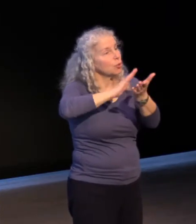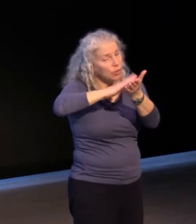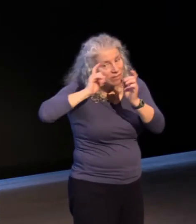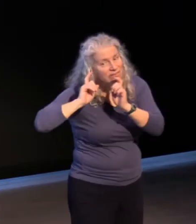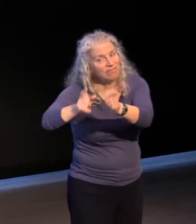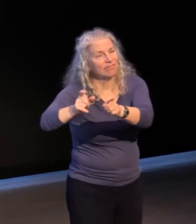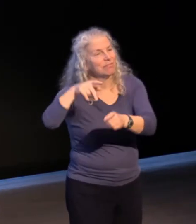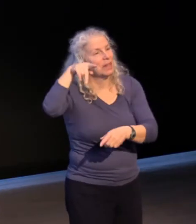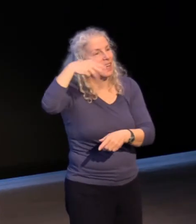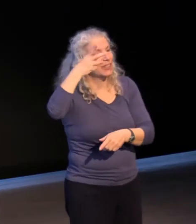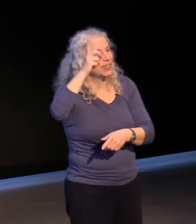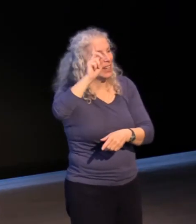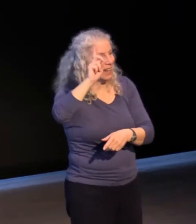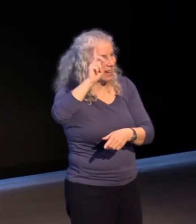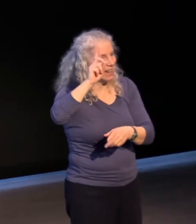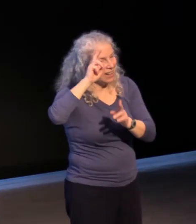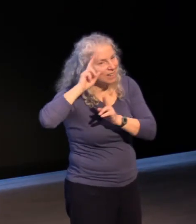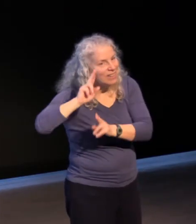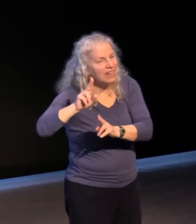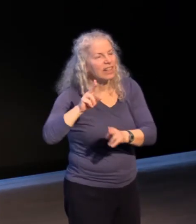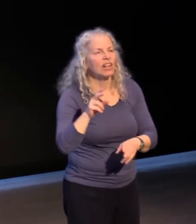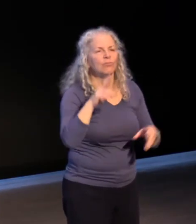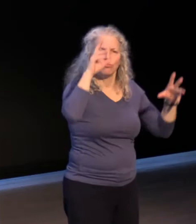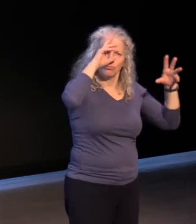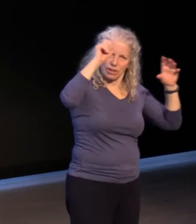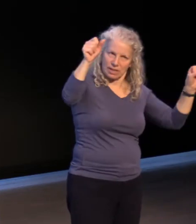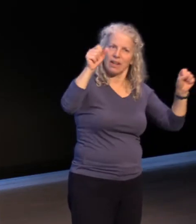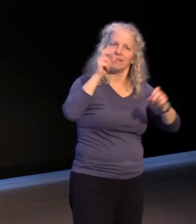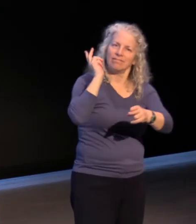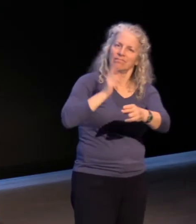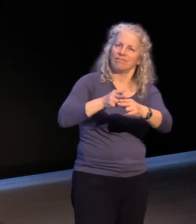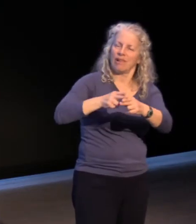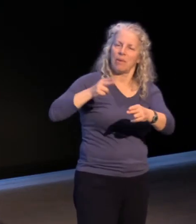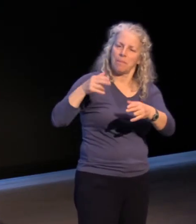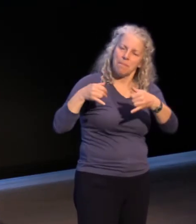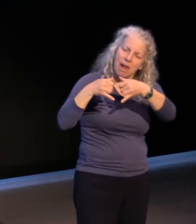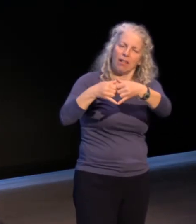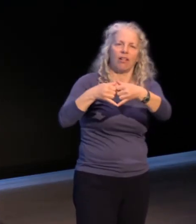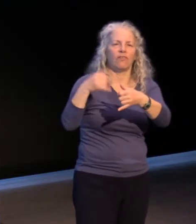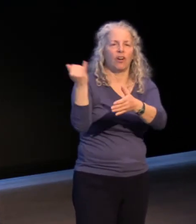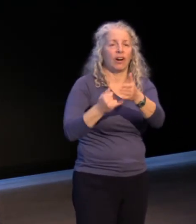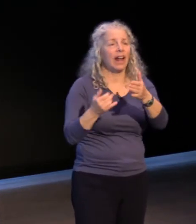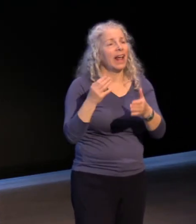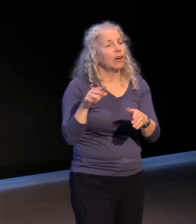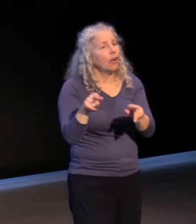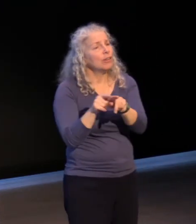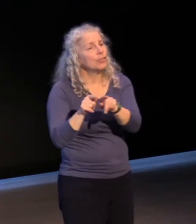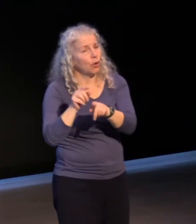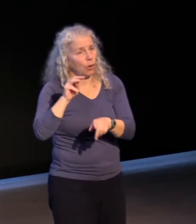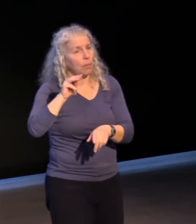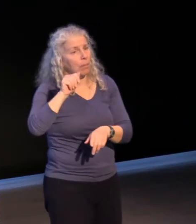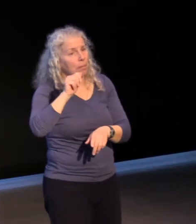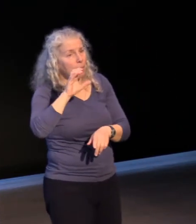a Presidential Medal of Art, and was named a MacArthur Fellow.